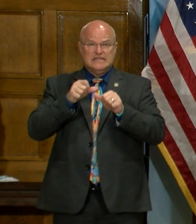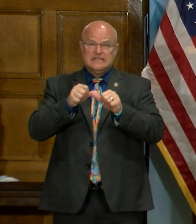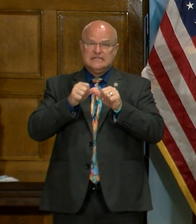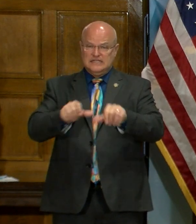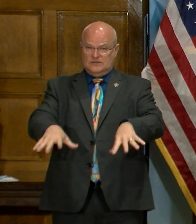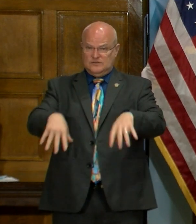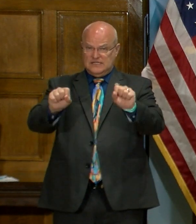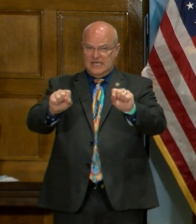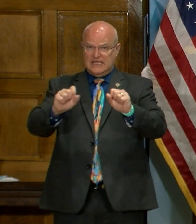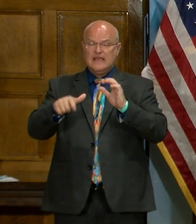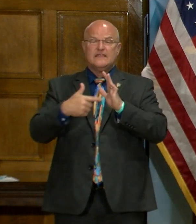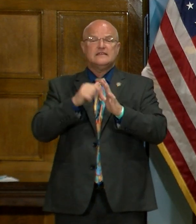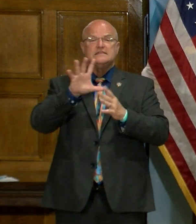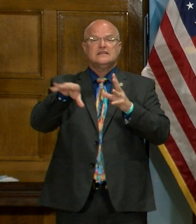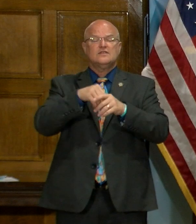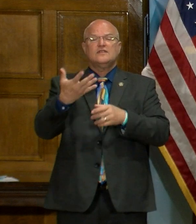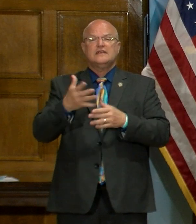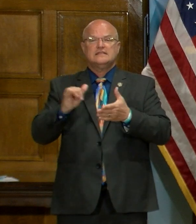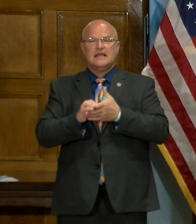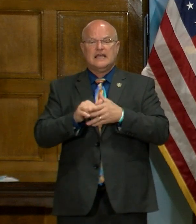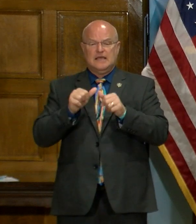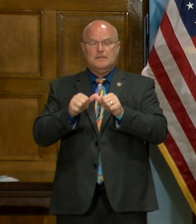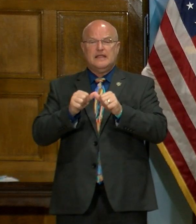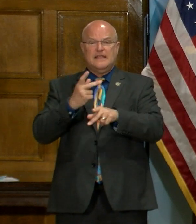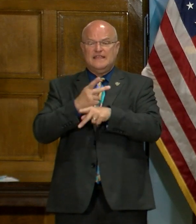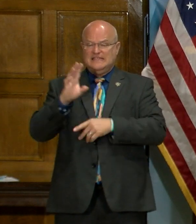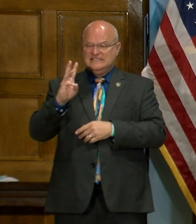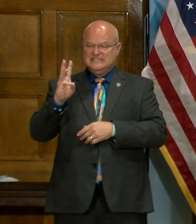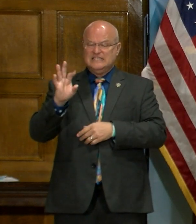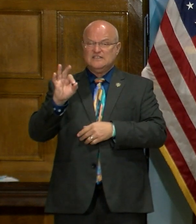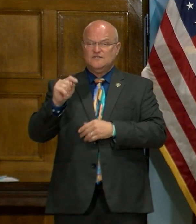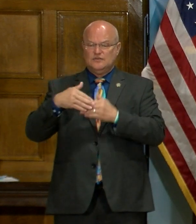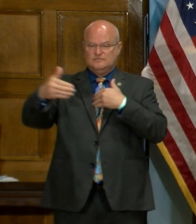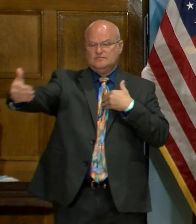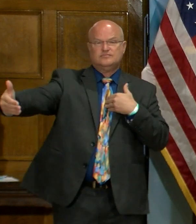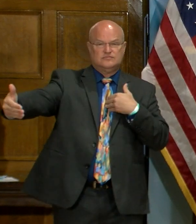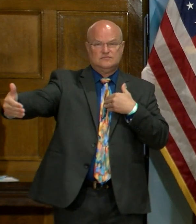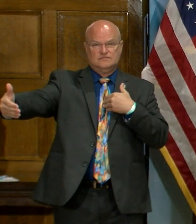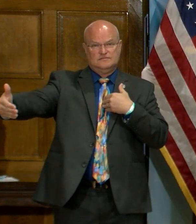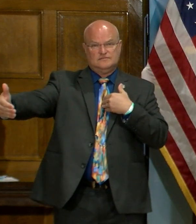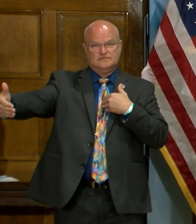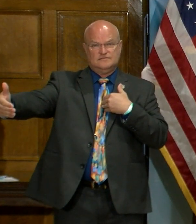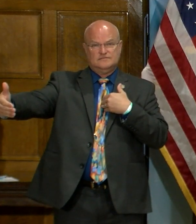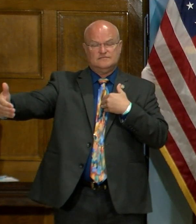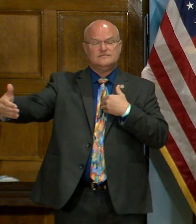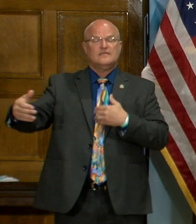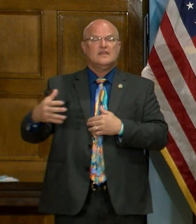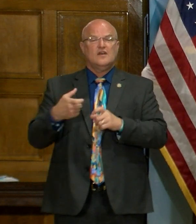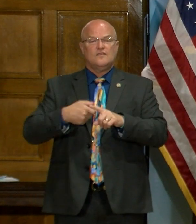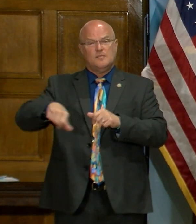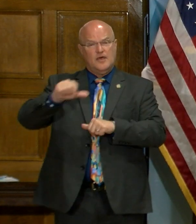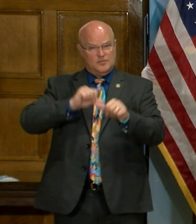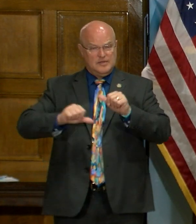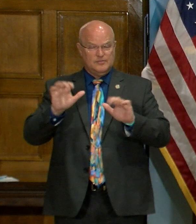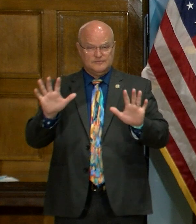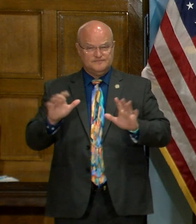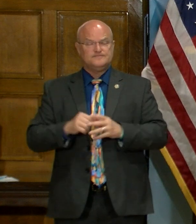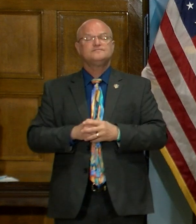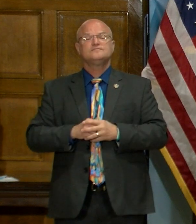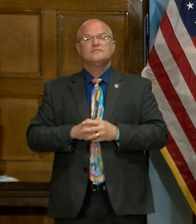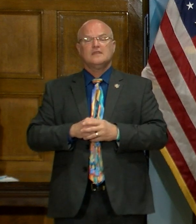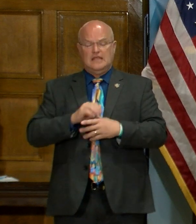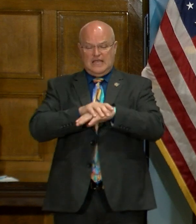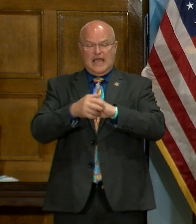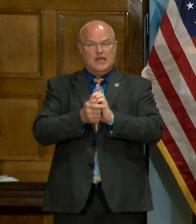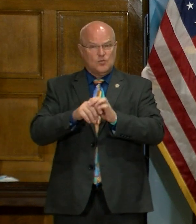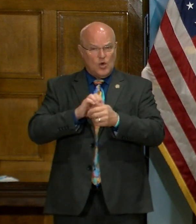continue taking. These include things like maintaining that at least a 6 foot physical distance from other people,